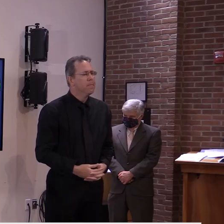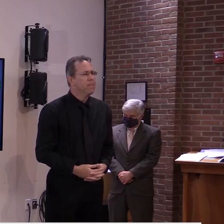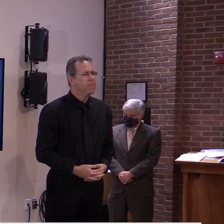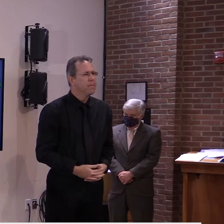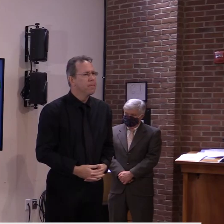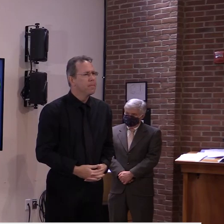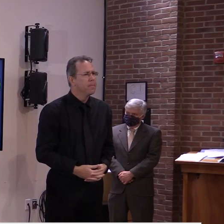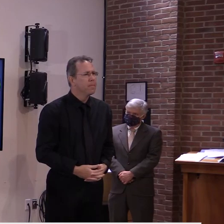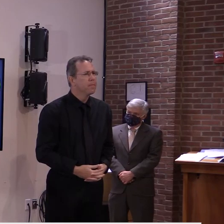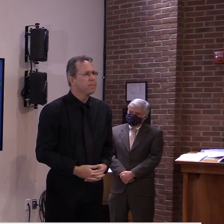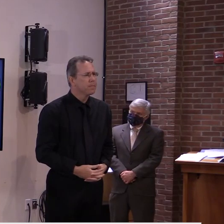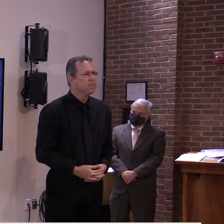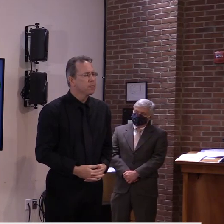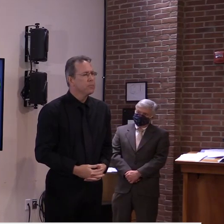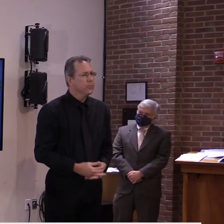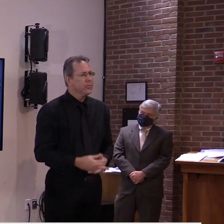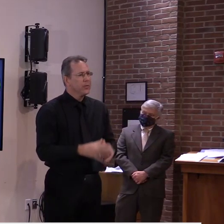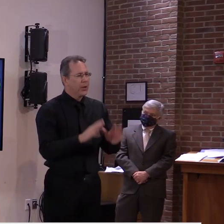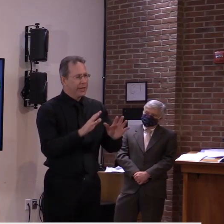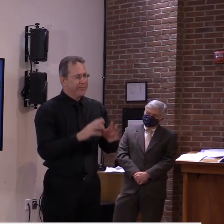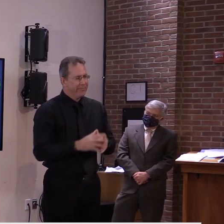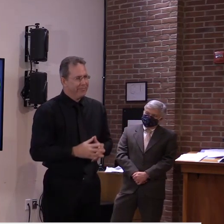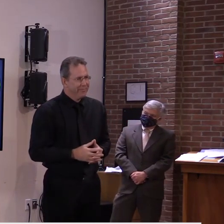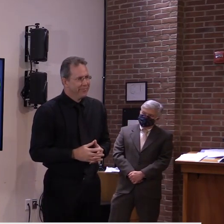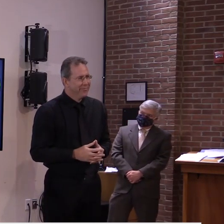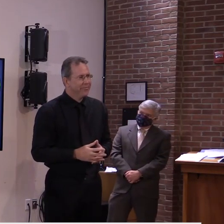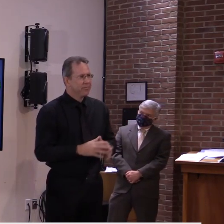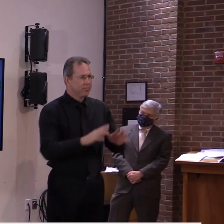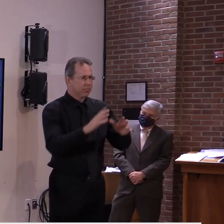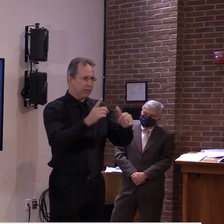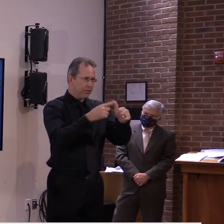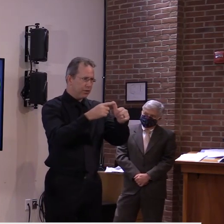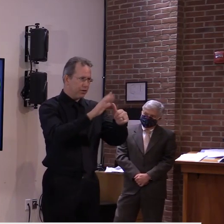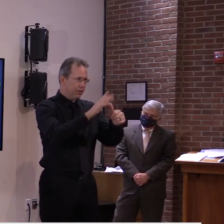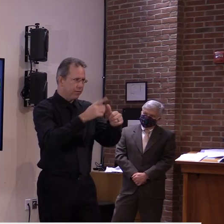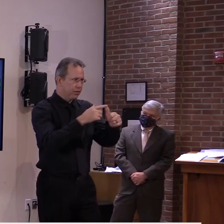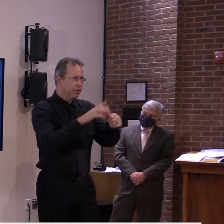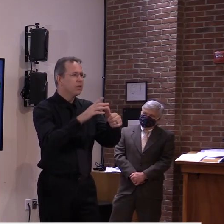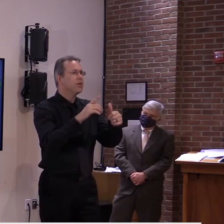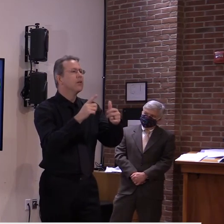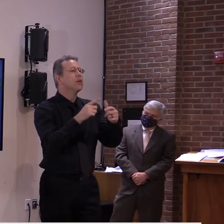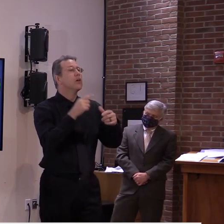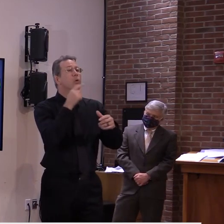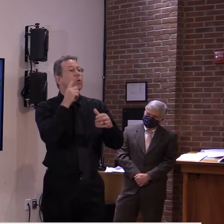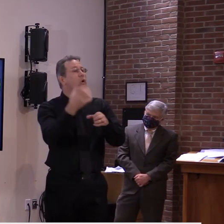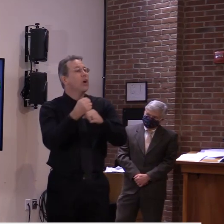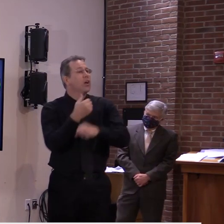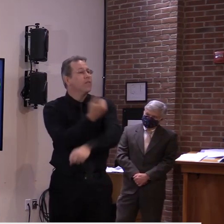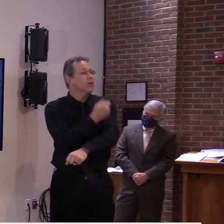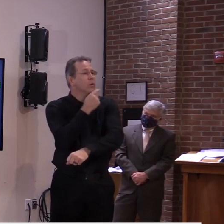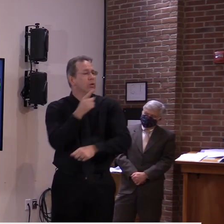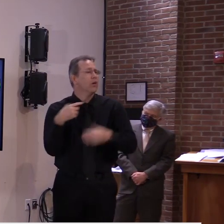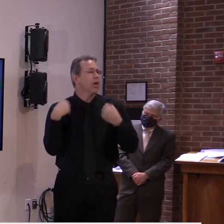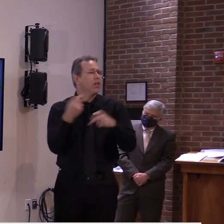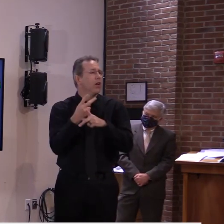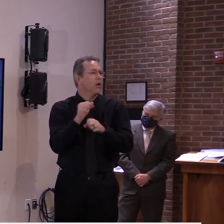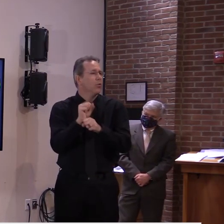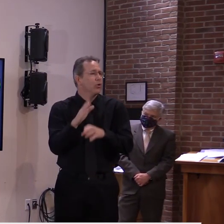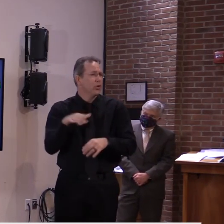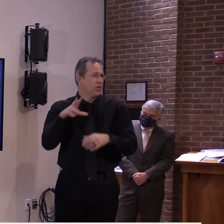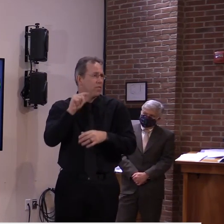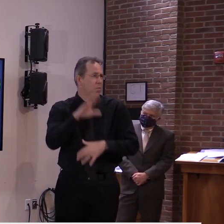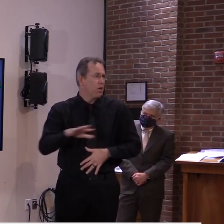So the initial logistics are pretty easy because it's healthcare workers across the spectrum of healthcare workers, and it's